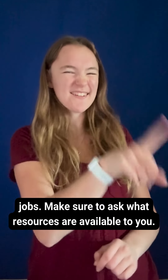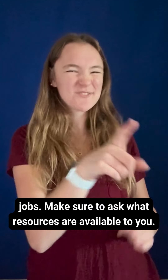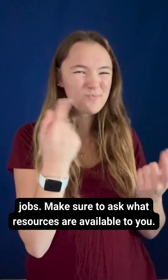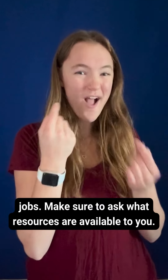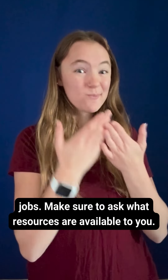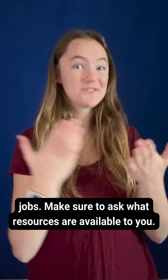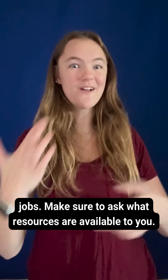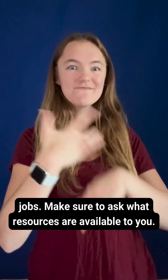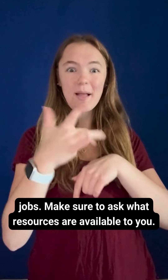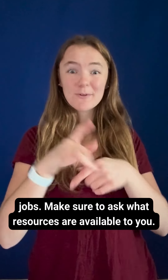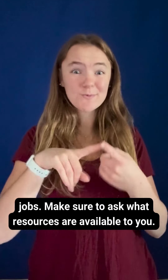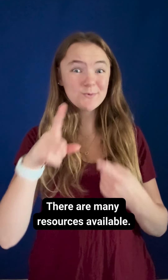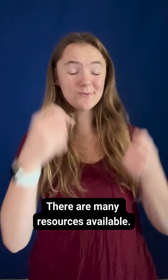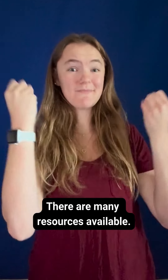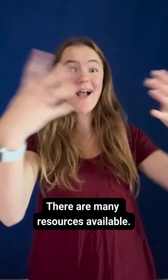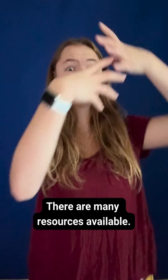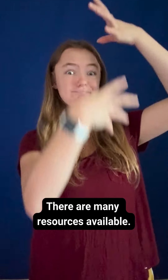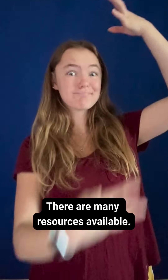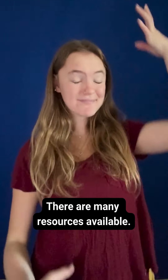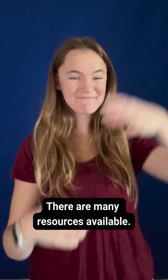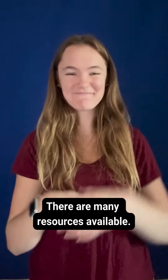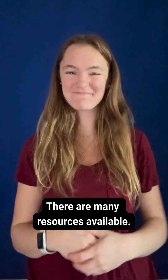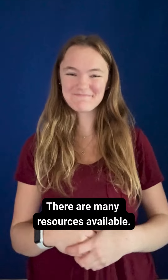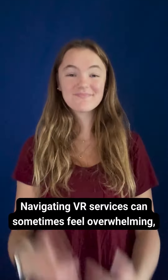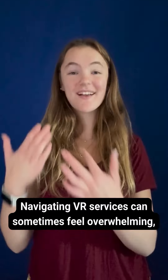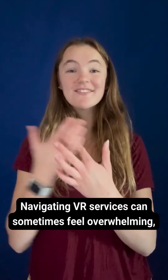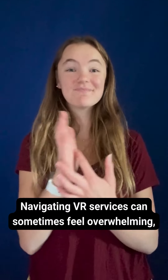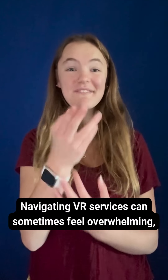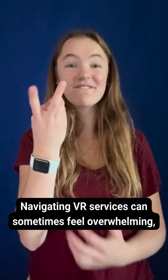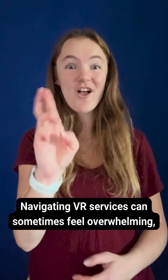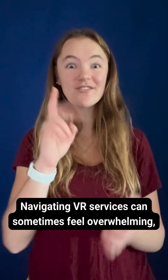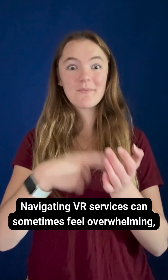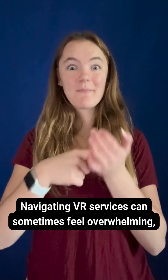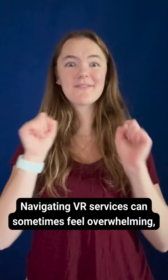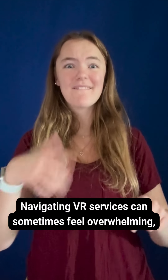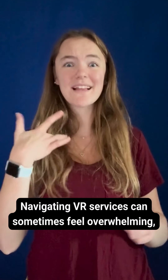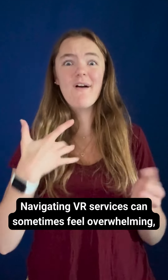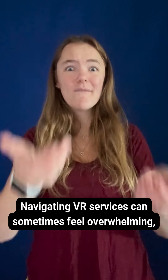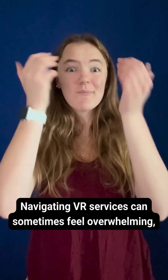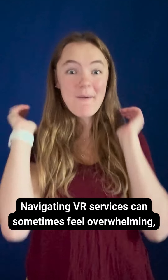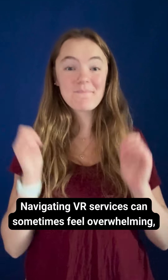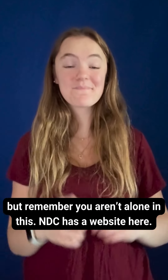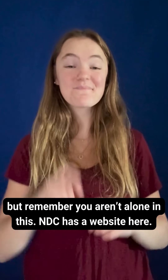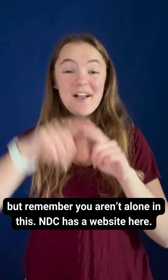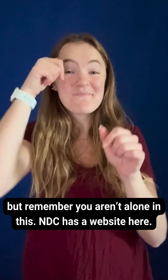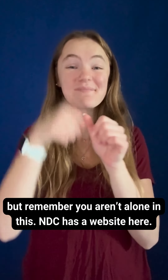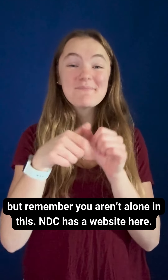available to you. There are many resources available. Navigating VR services can sometimes feel overwhelming, but remember,